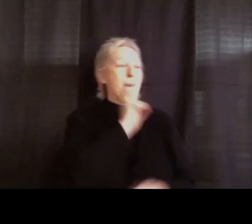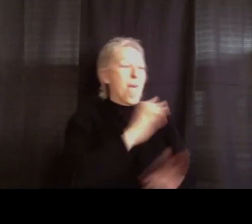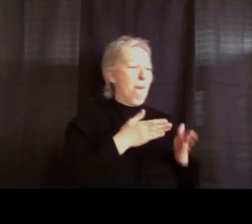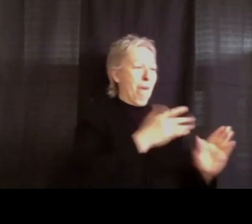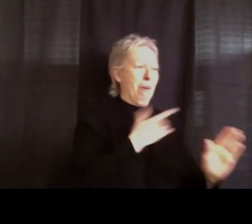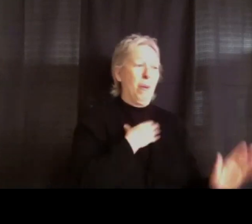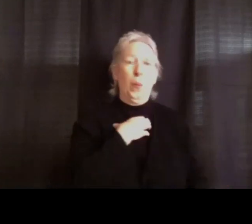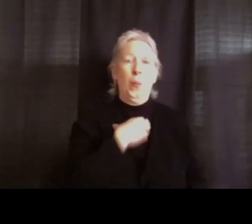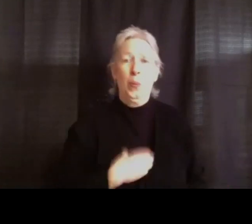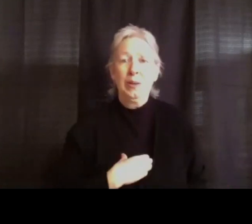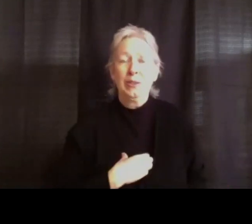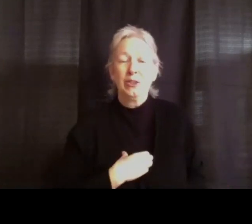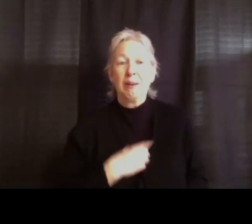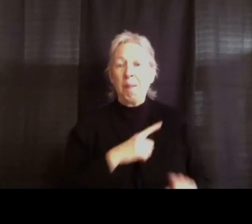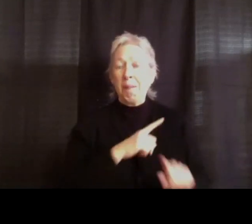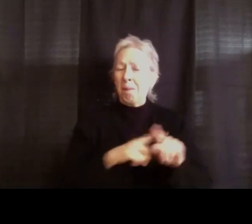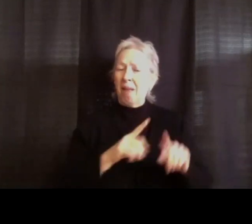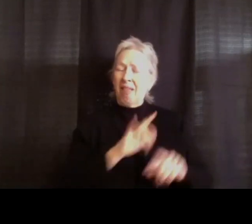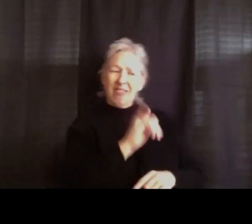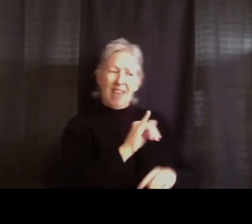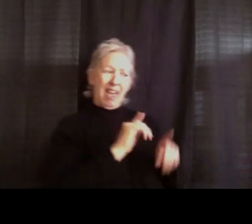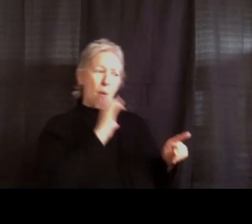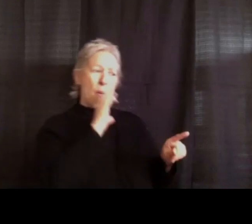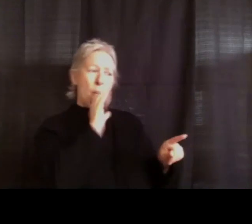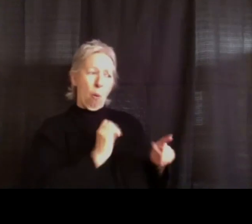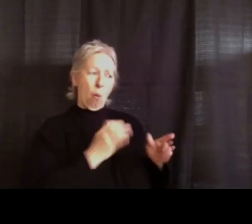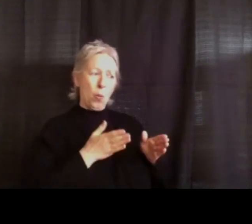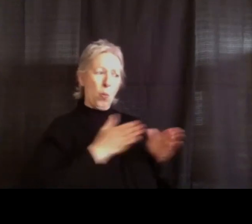we just want the old normal as it was?